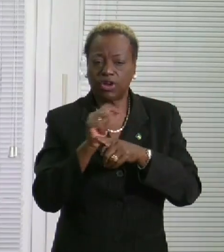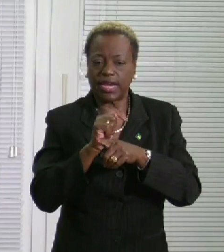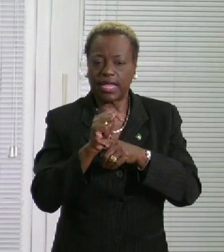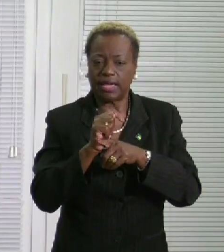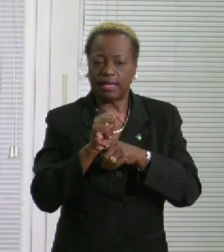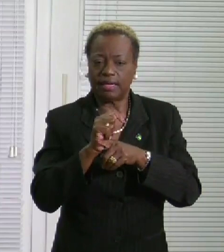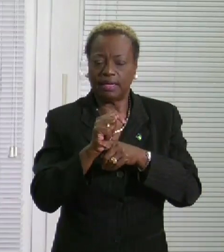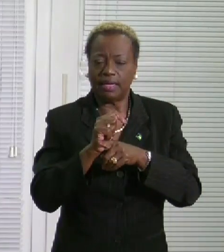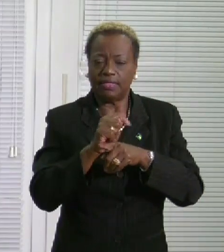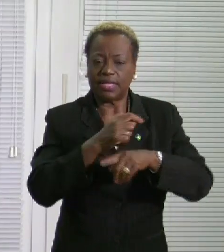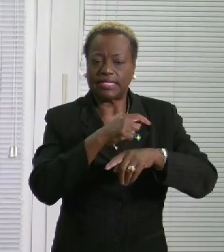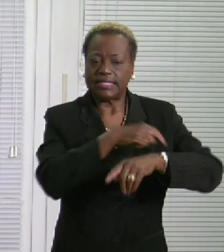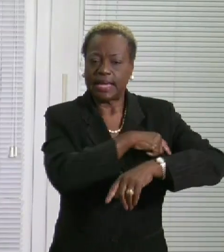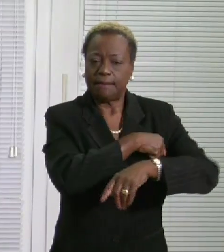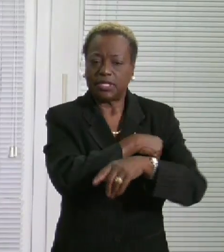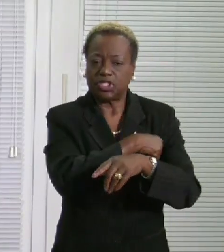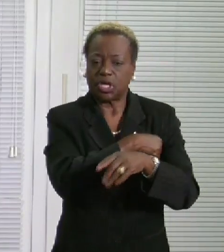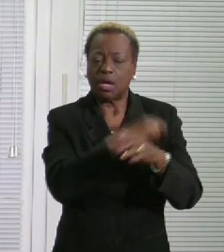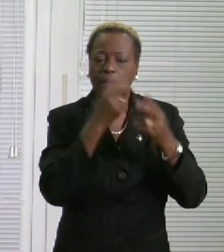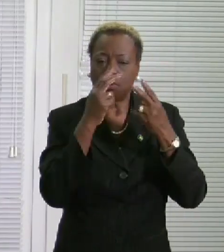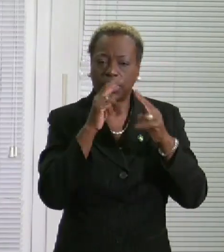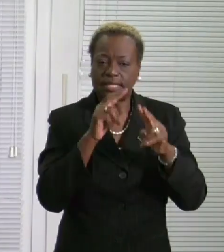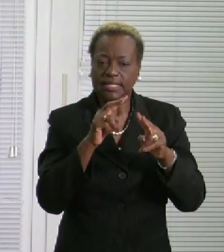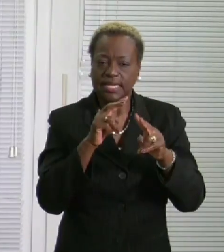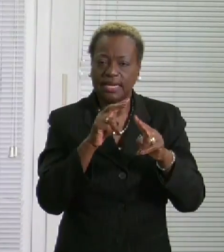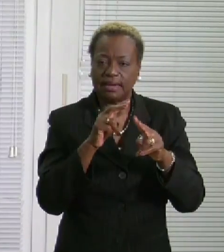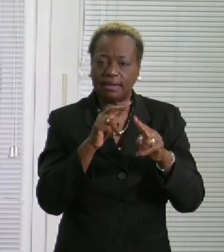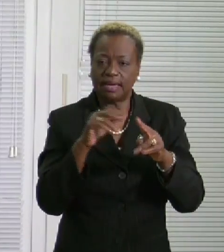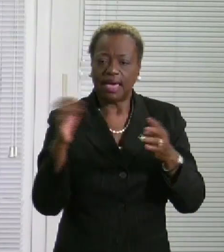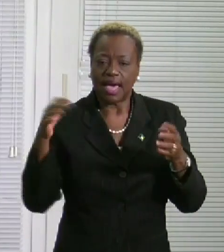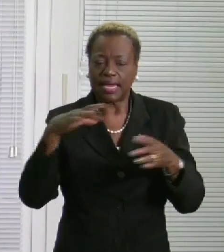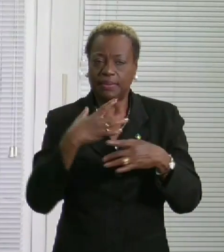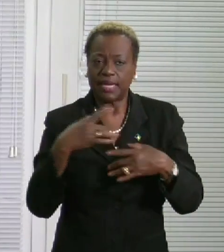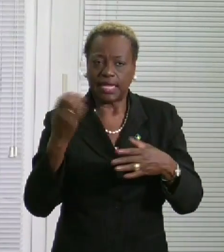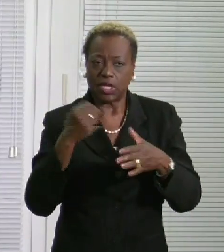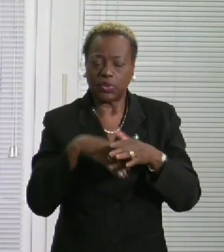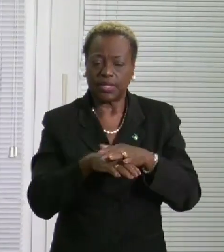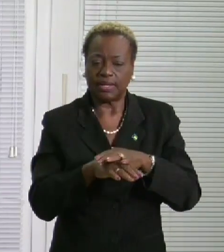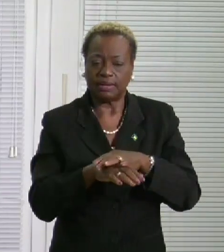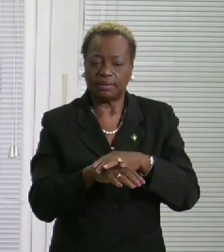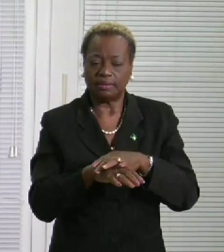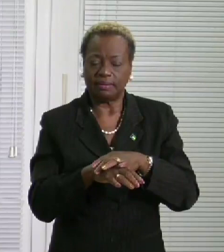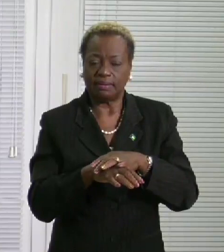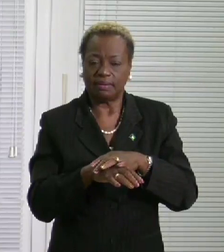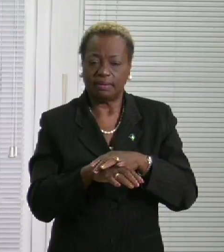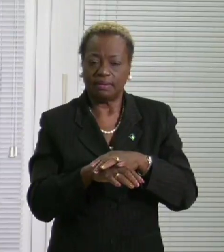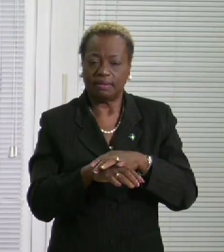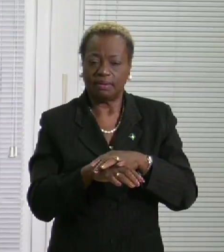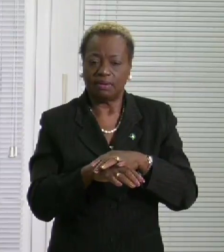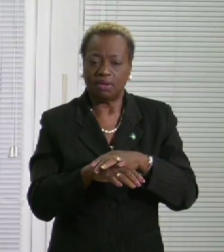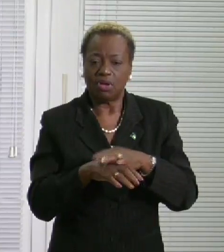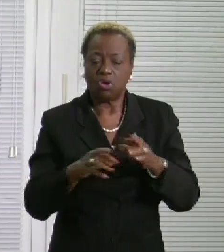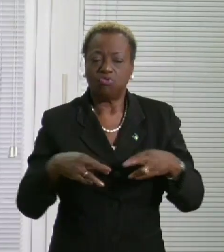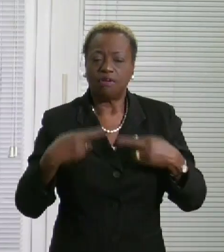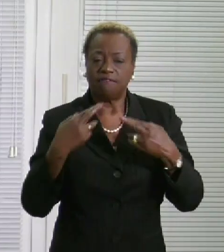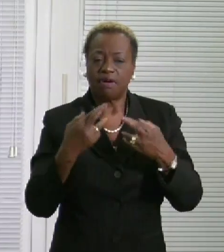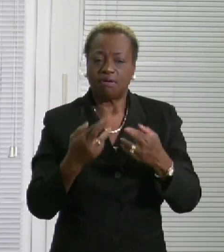monitoring. And we've also included in the contact tracing referrals